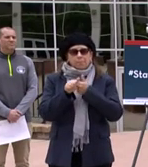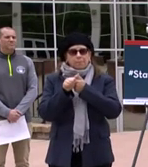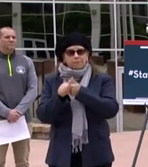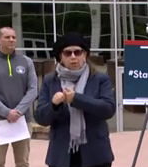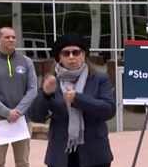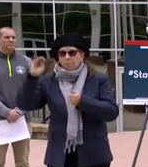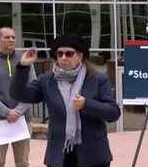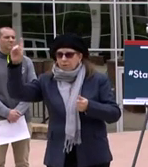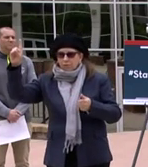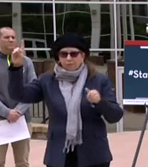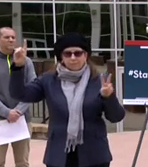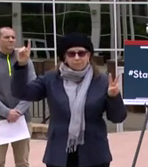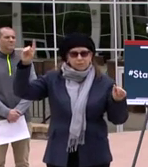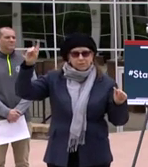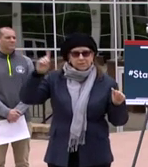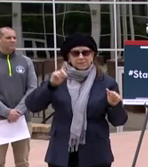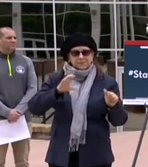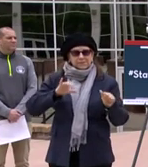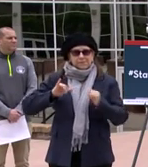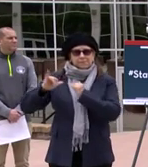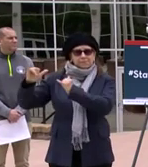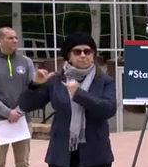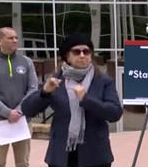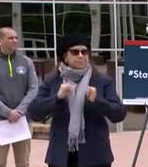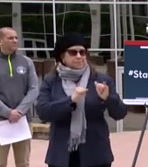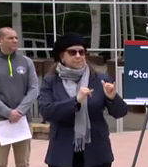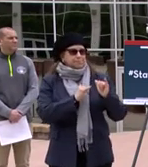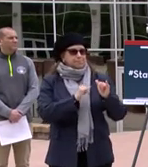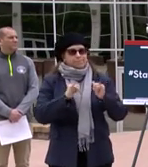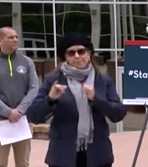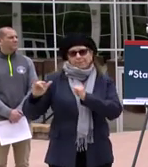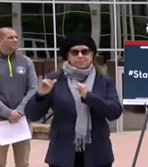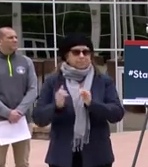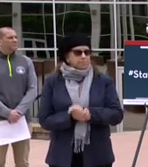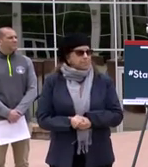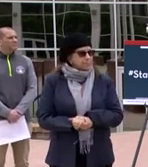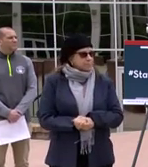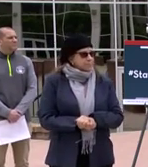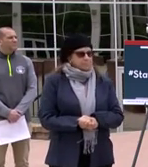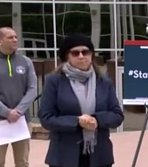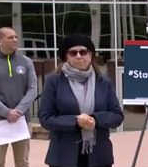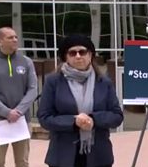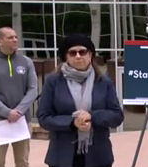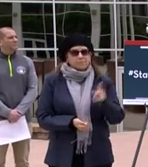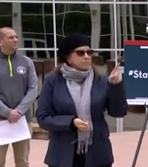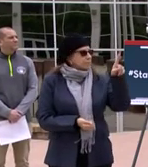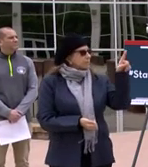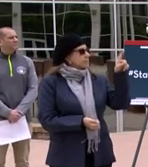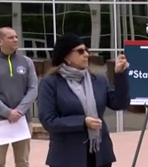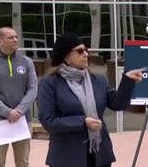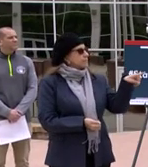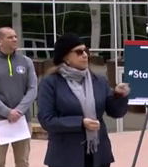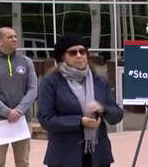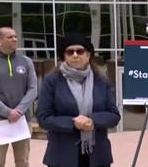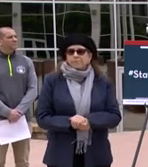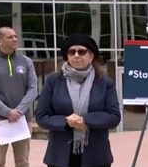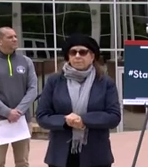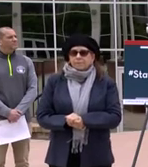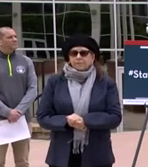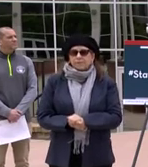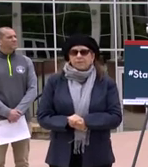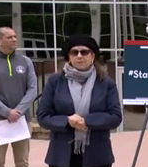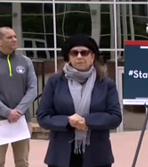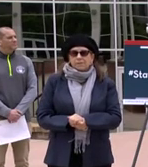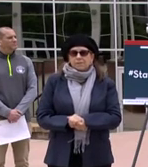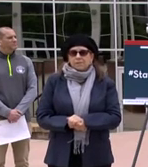is the same. Yes. Yes. In Maryland, Maryland National